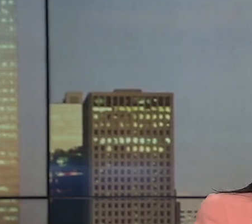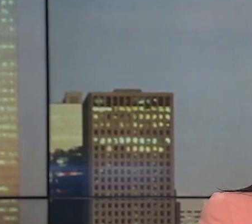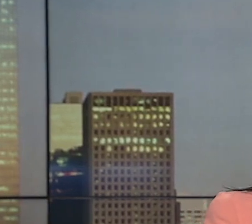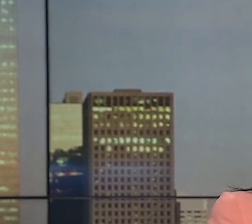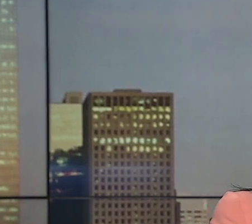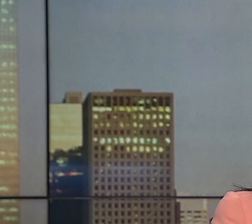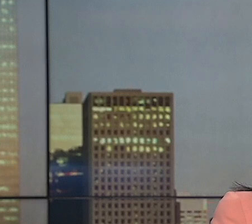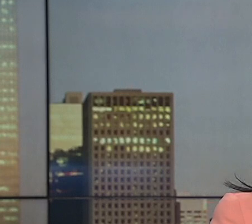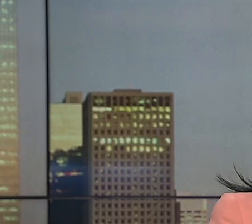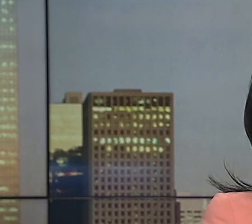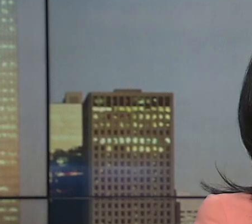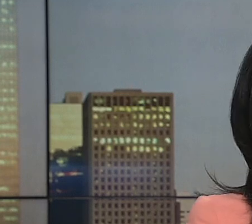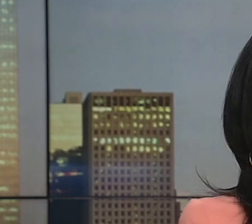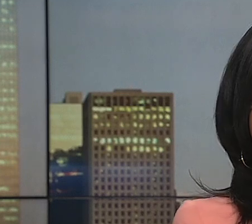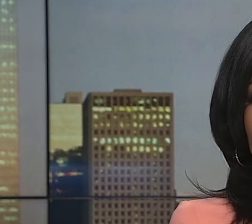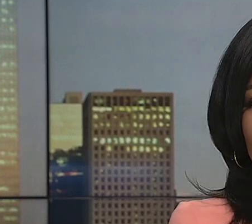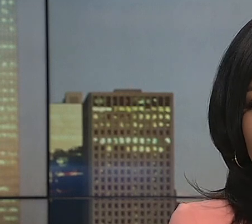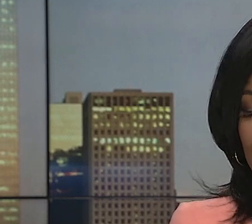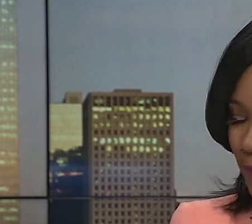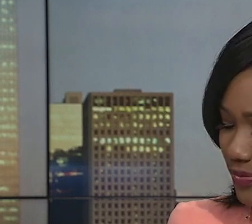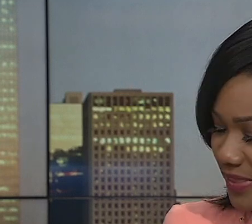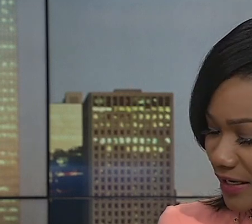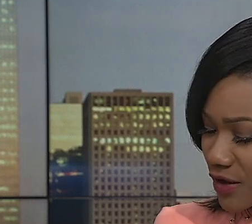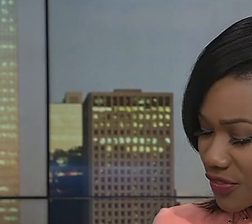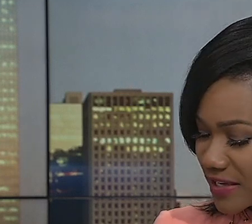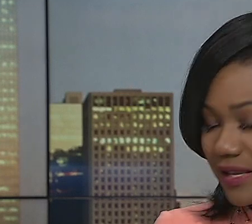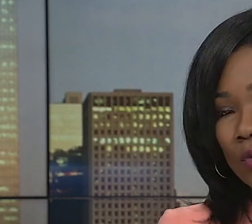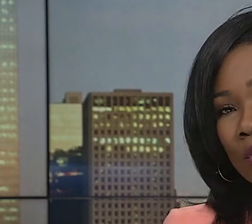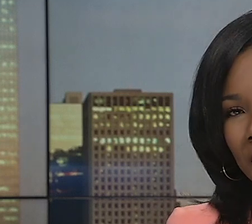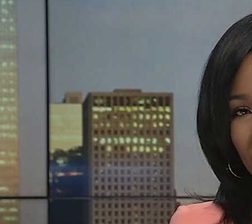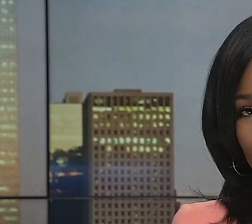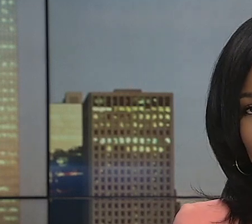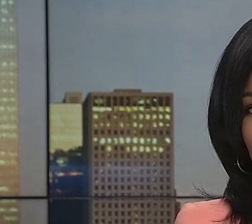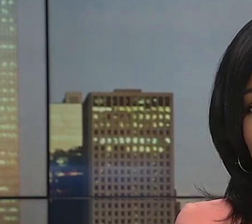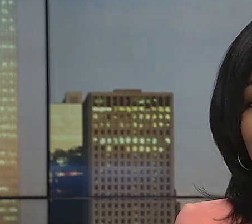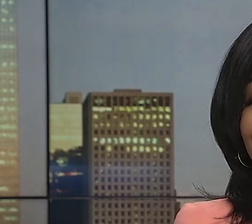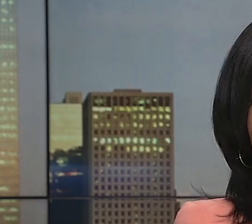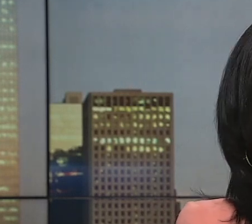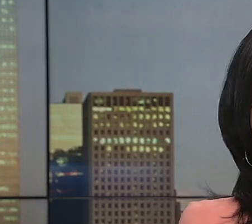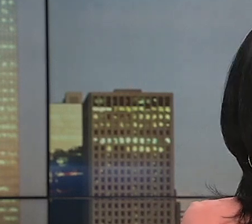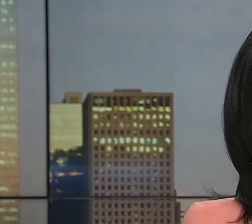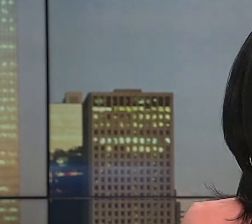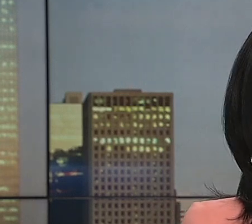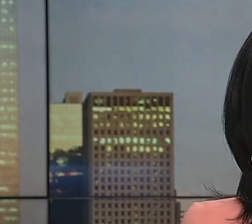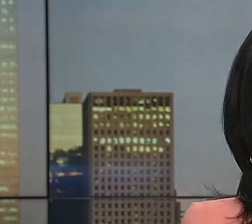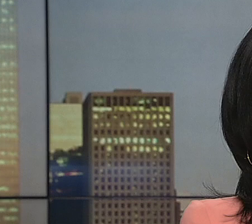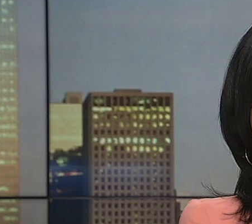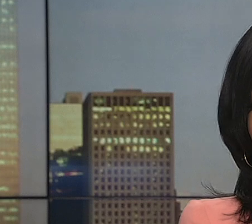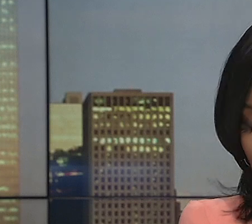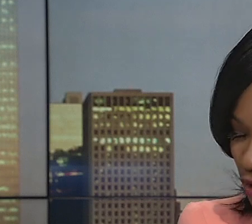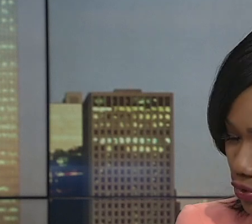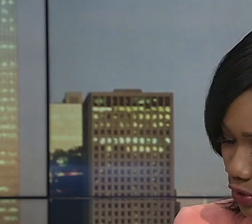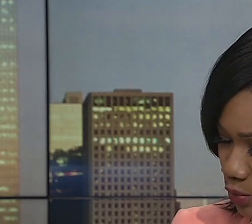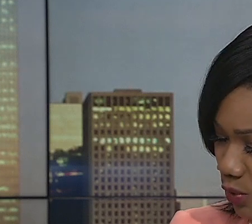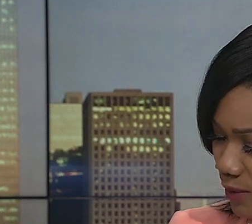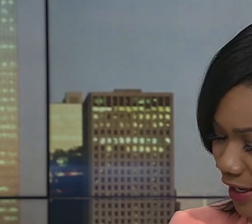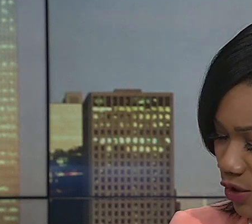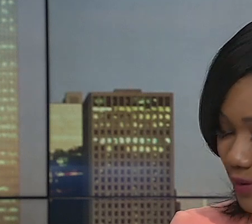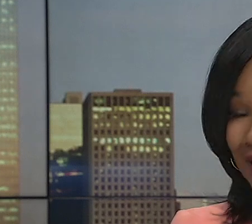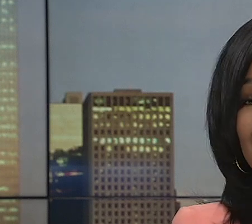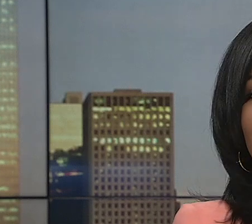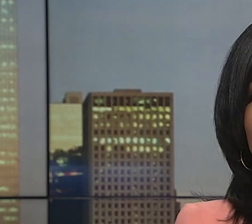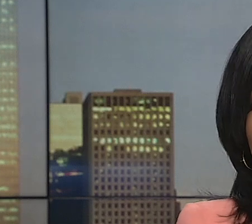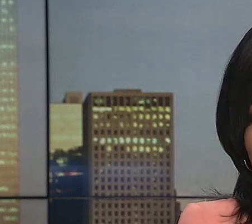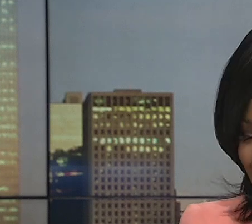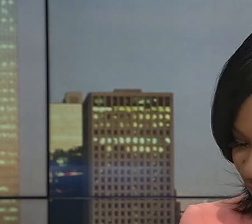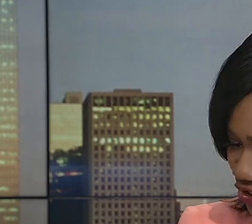financial, food, and agriculture. The mayor noting that things that will remain open here, he's saying do not panic here. The grocery stores will remain